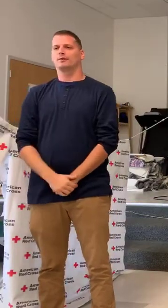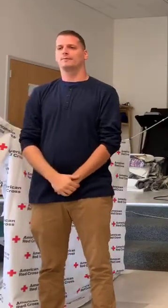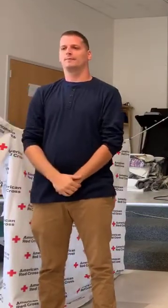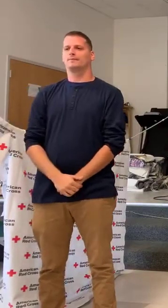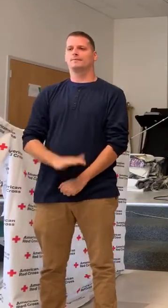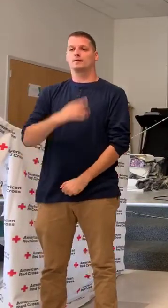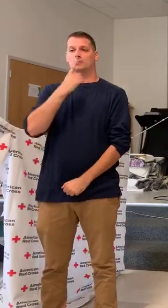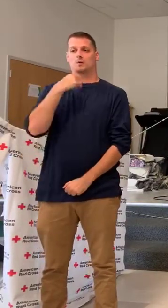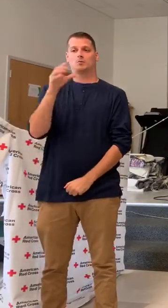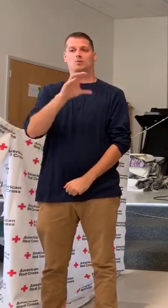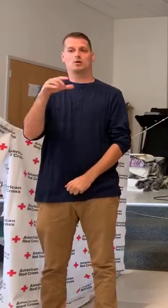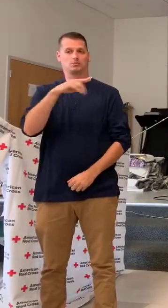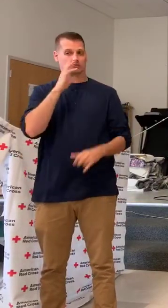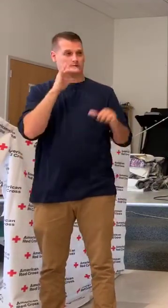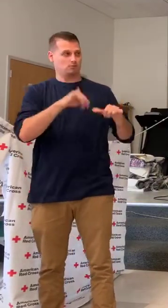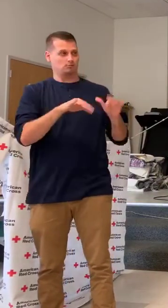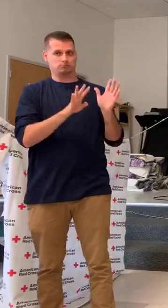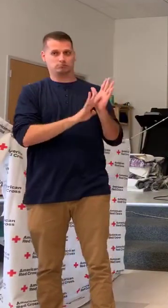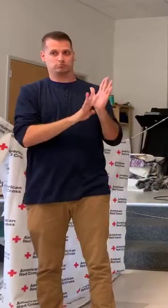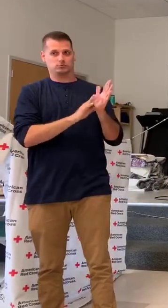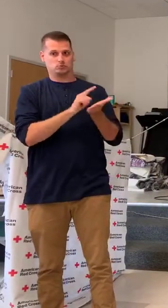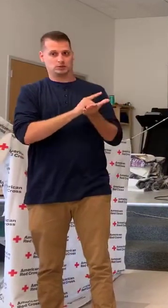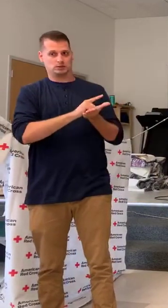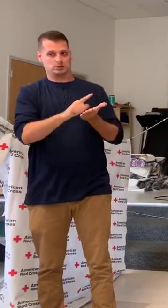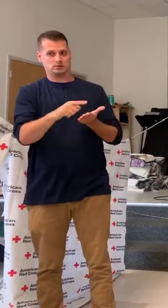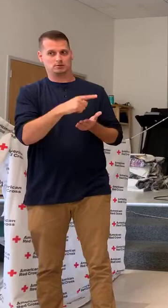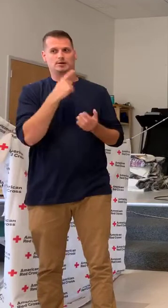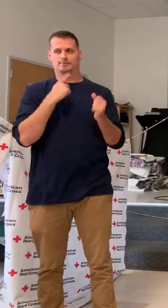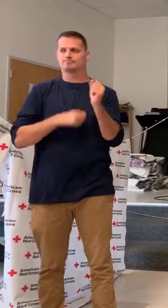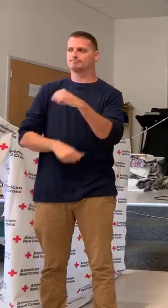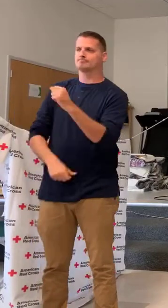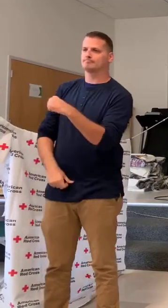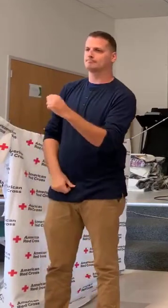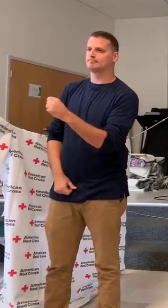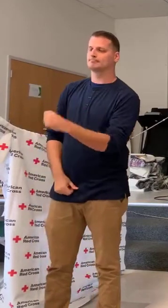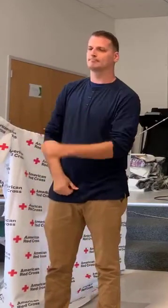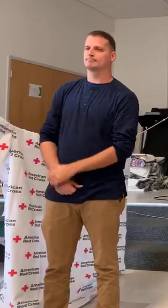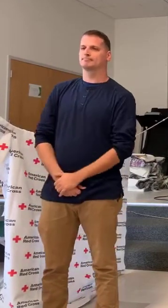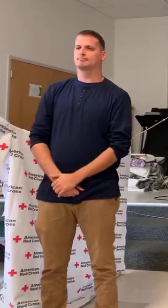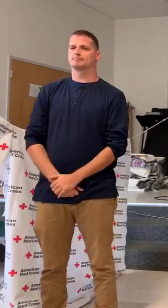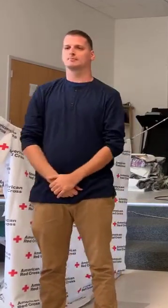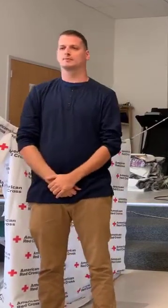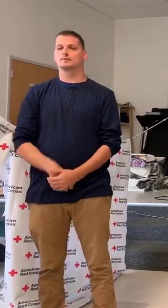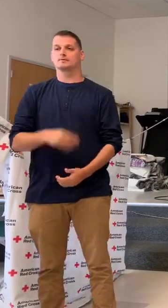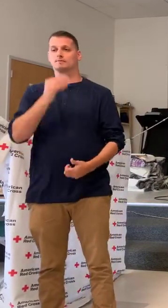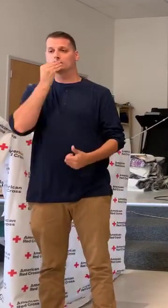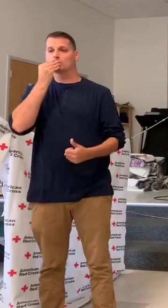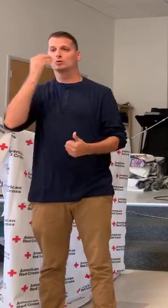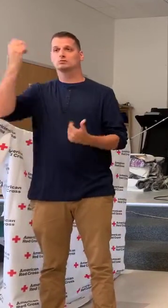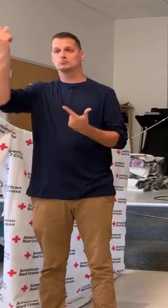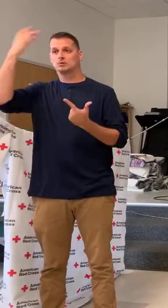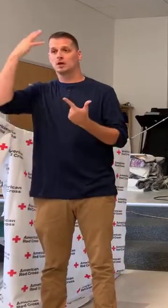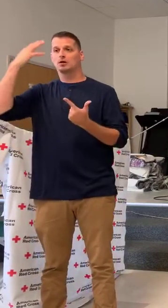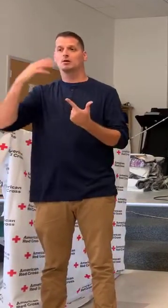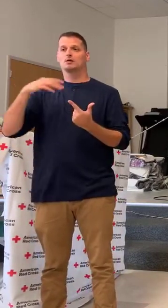then indefinitely in terms of other services. So it looks like the meals, the showers, all the support network here. Let's assume reentry. I think Norm